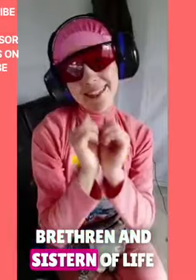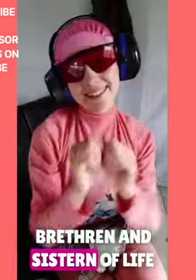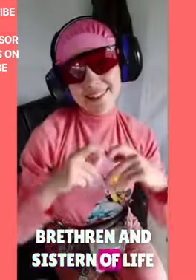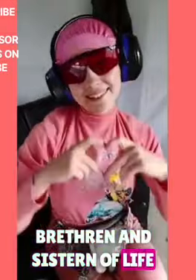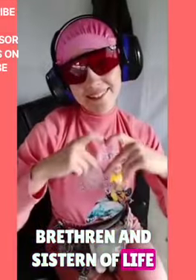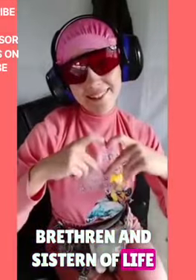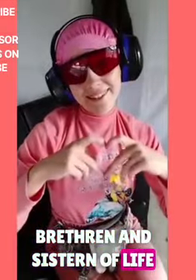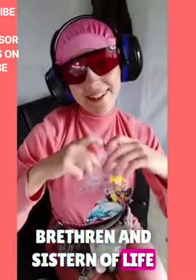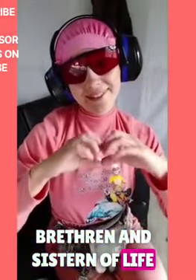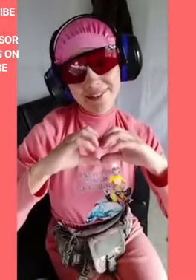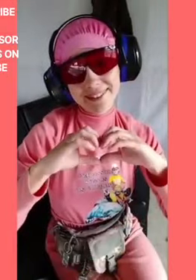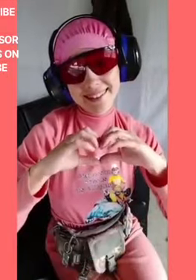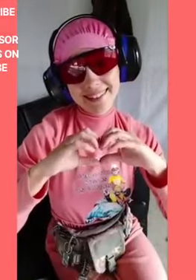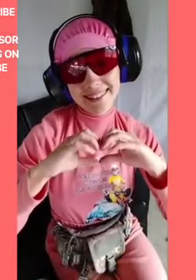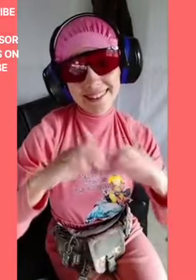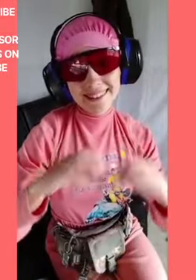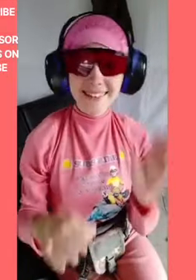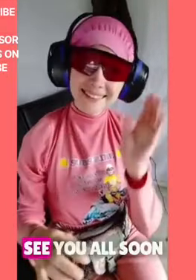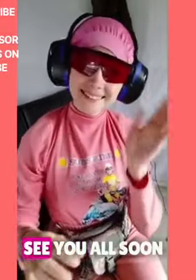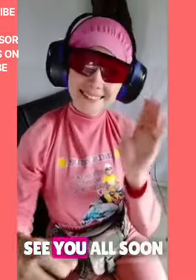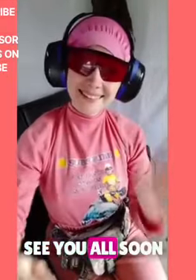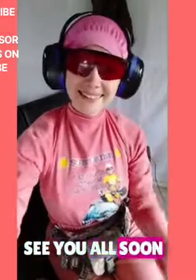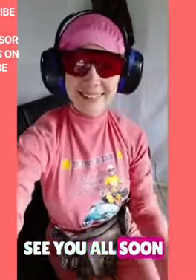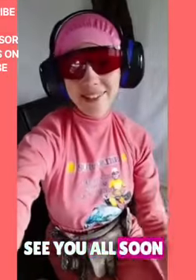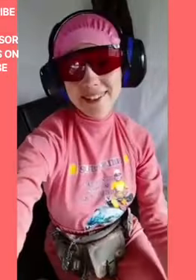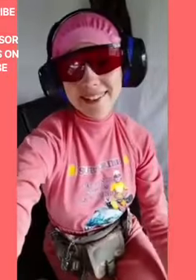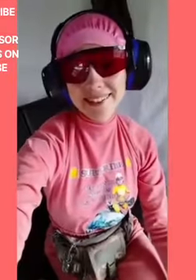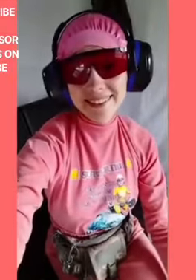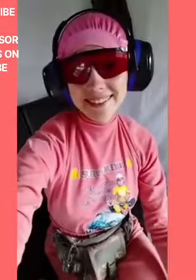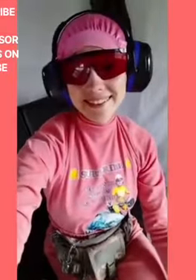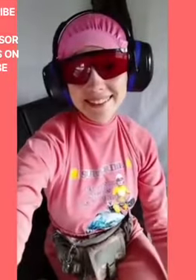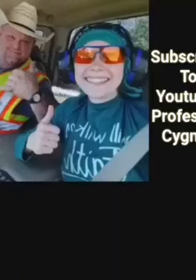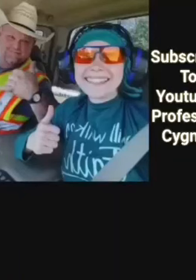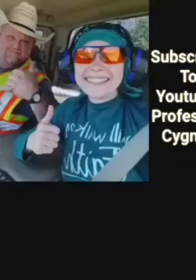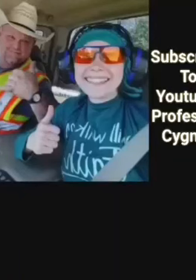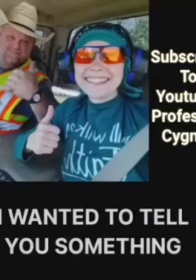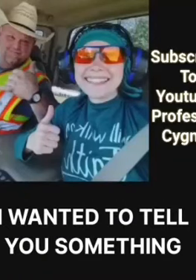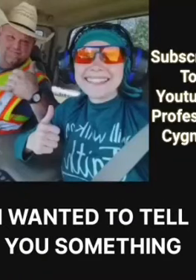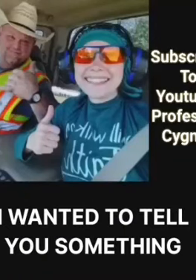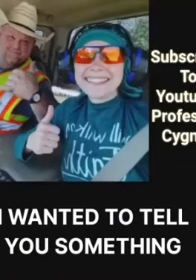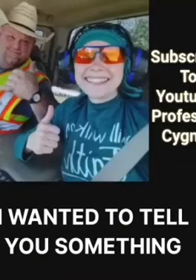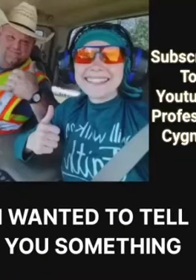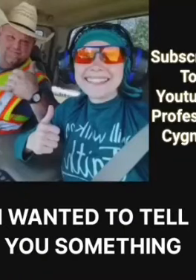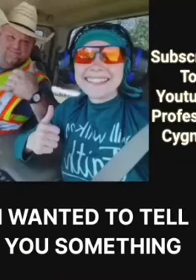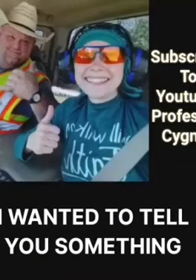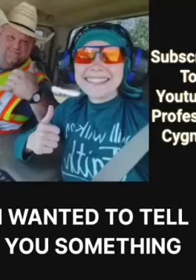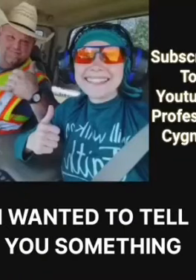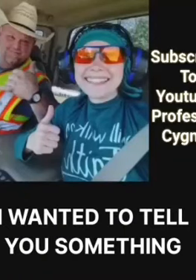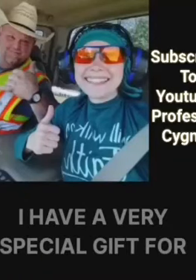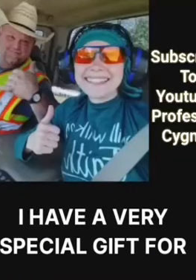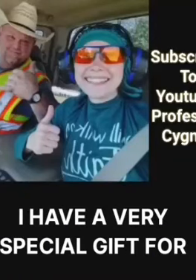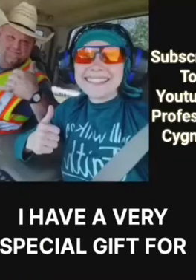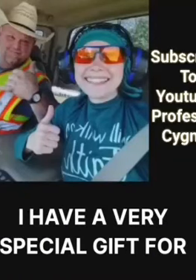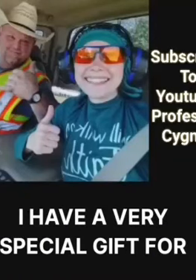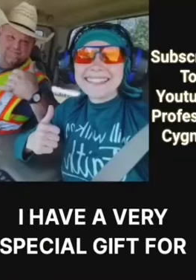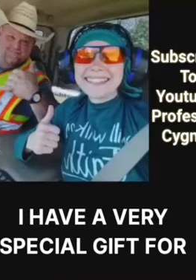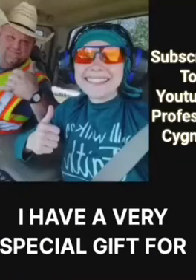of life. See you all soon. I wanted to tell you something. I have a very